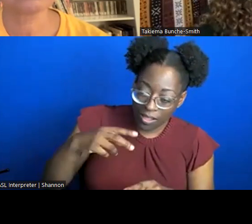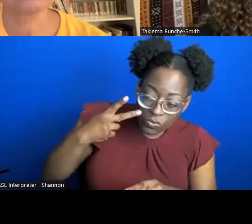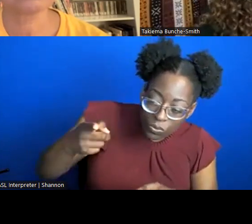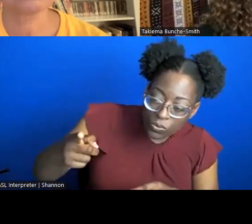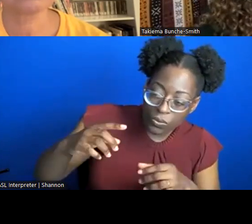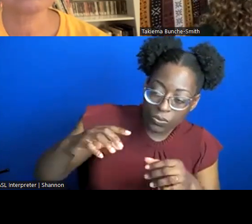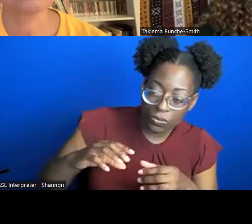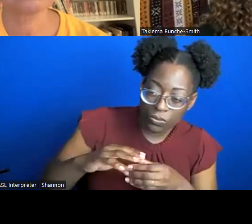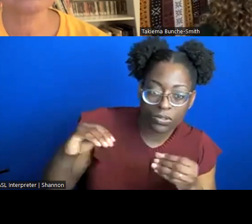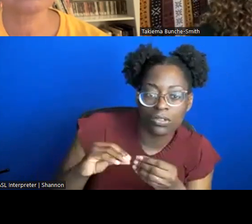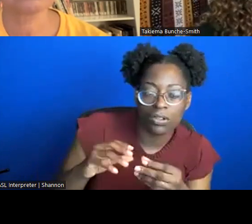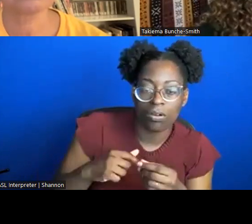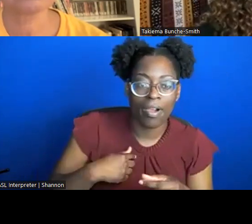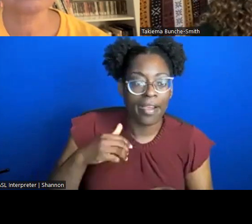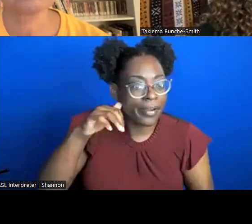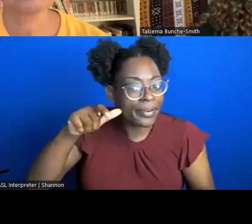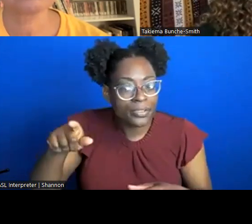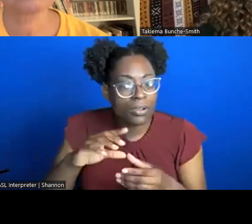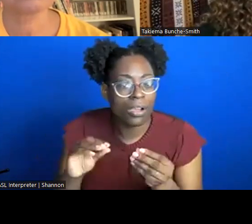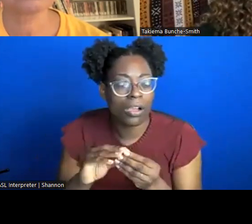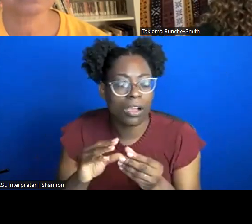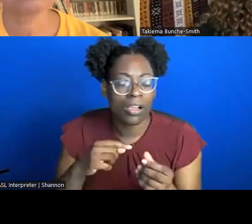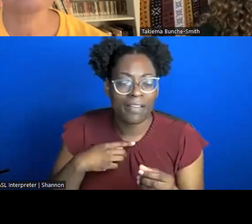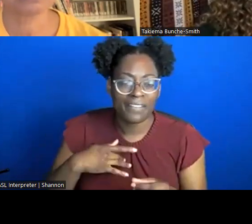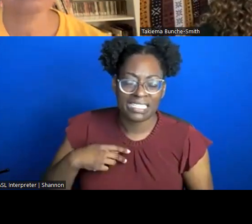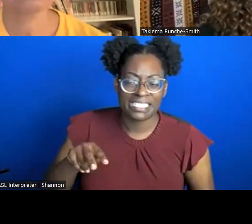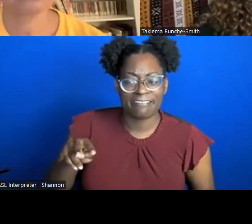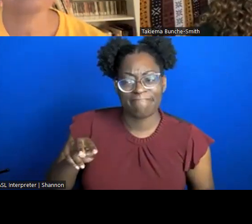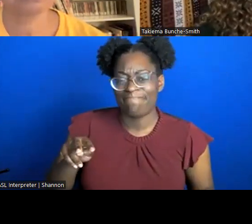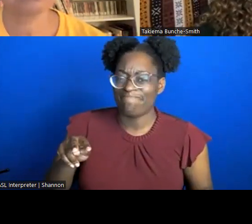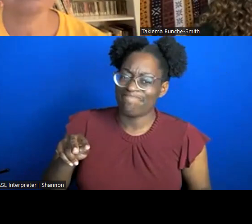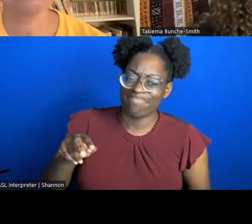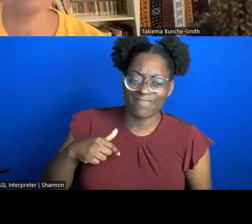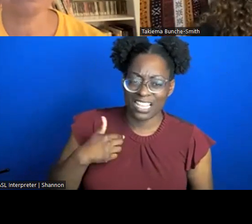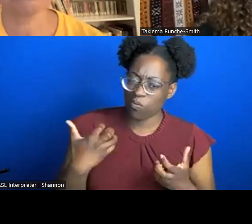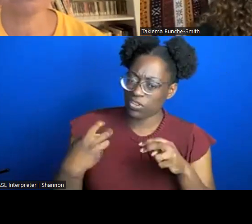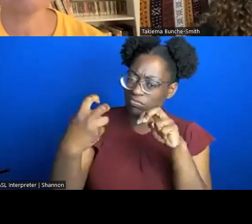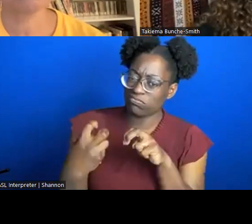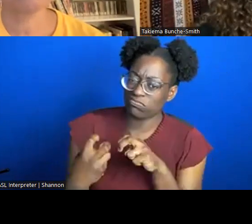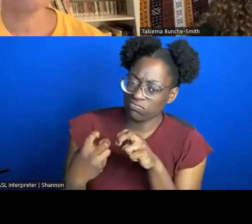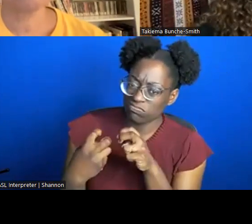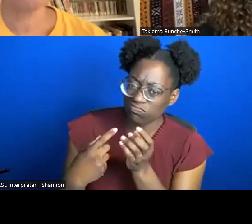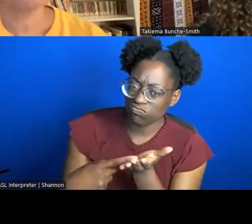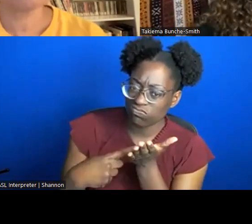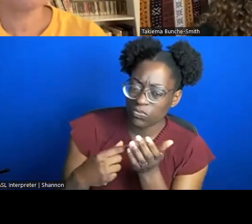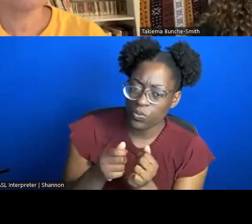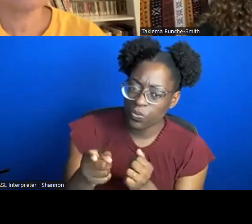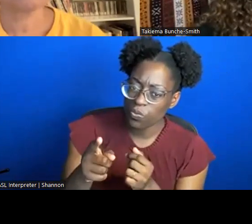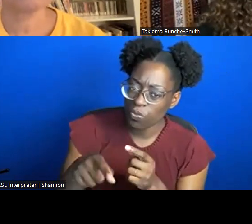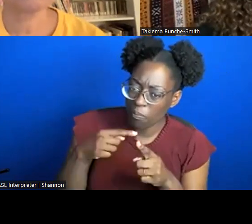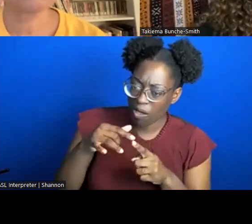X, this didn't sit right with me, and I'd like to talk more about it. And I think if we